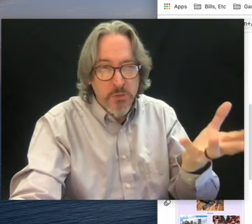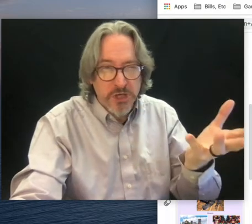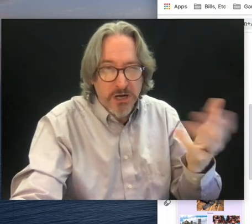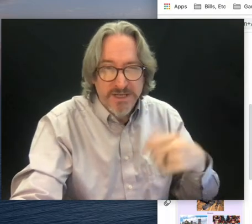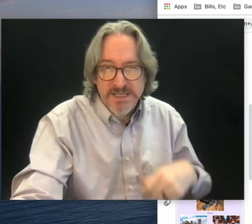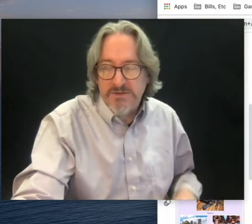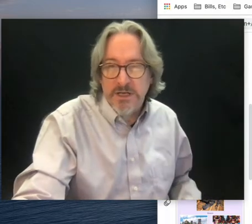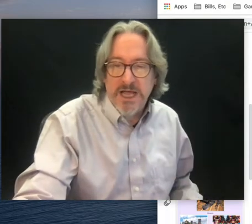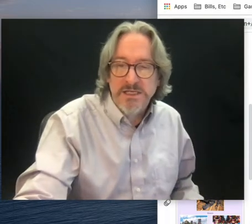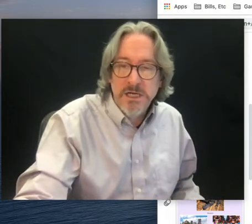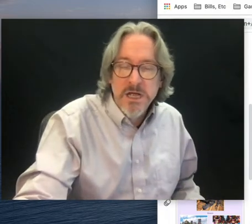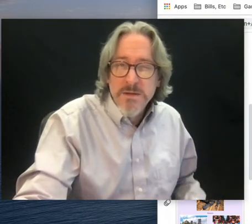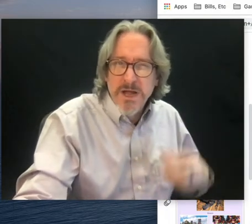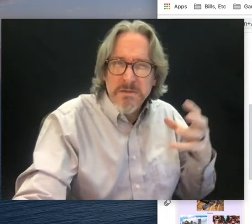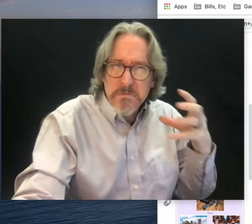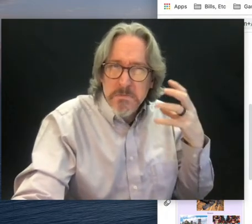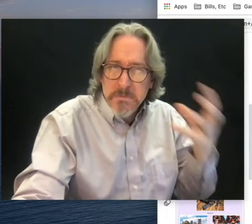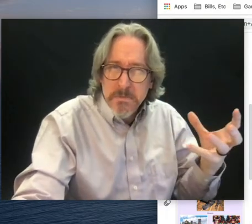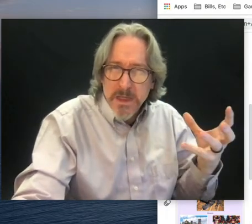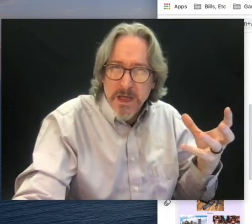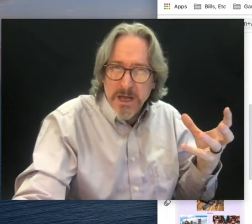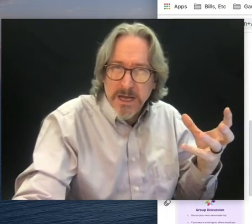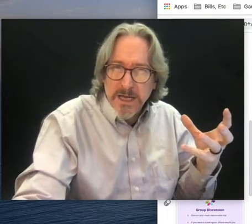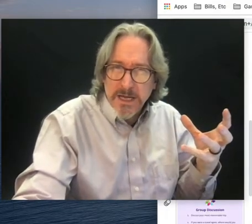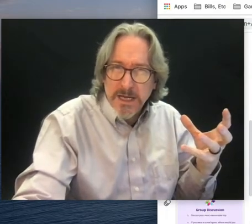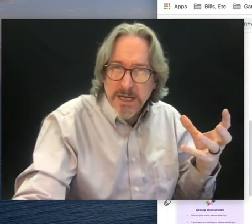So we'll talk about stuff in class. But